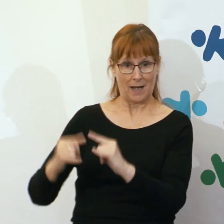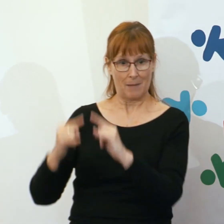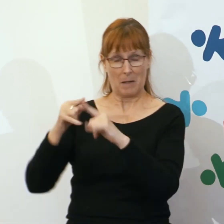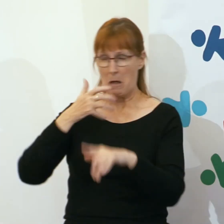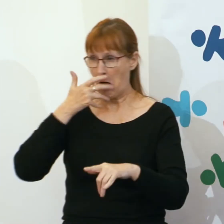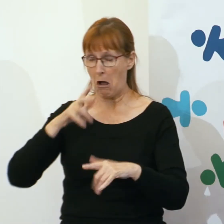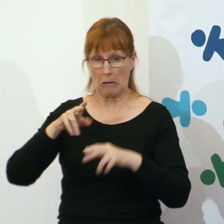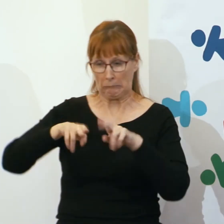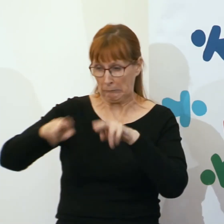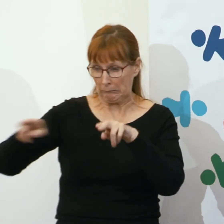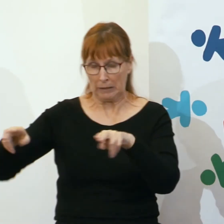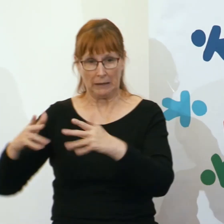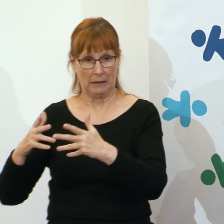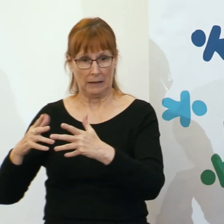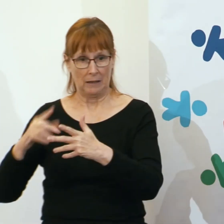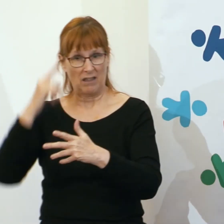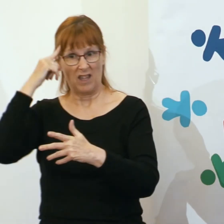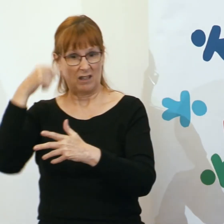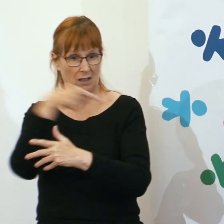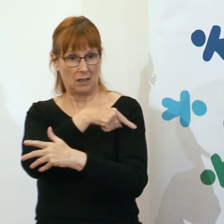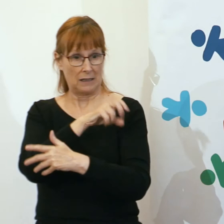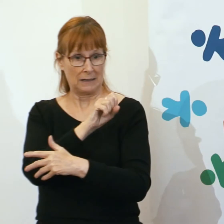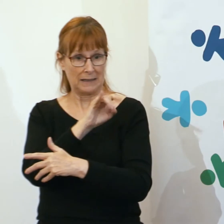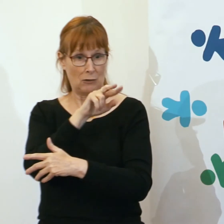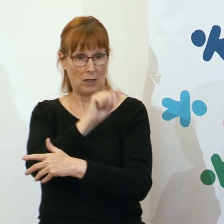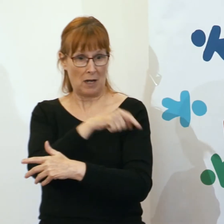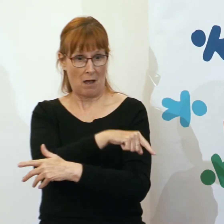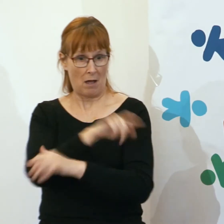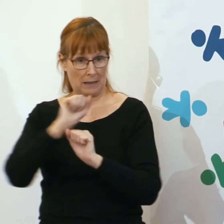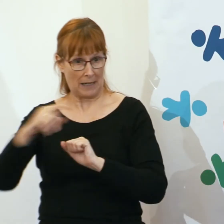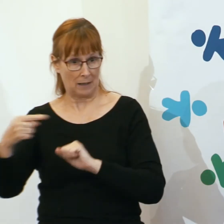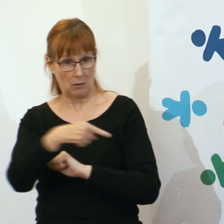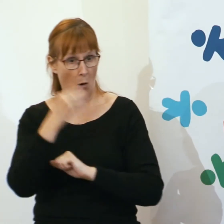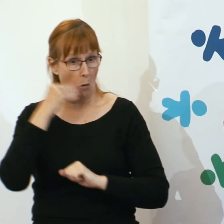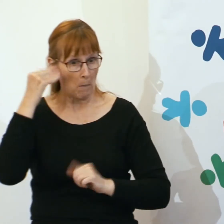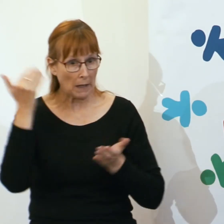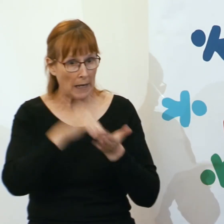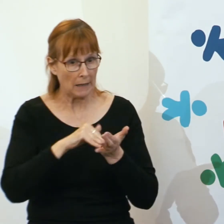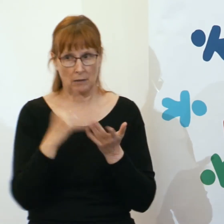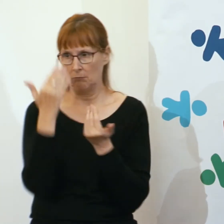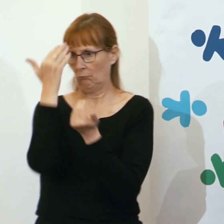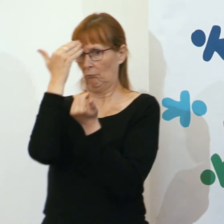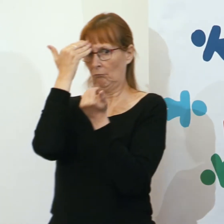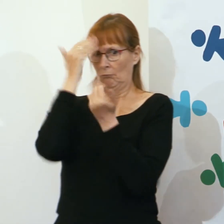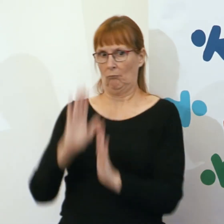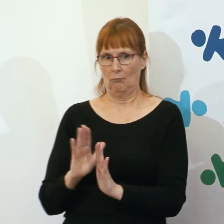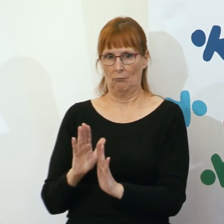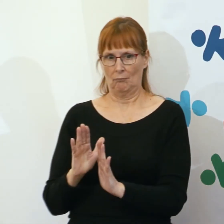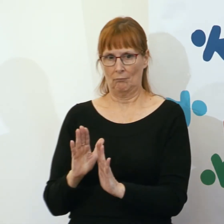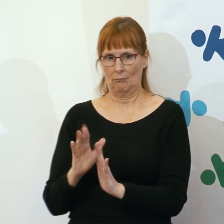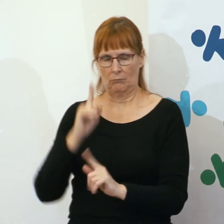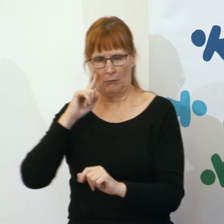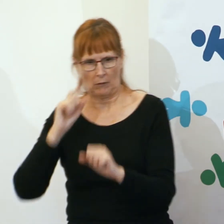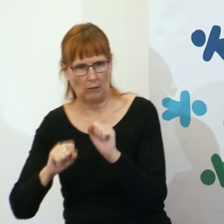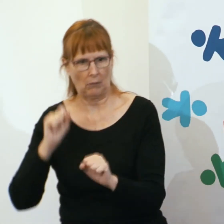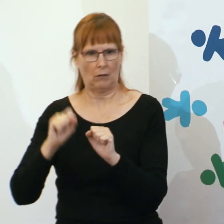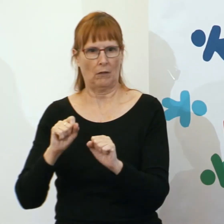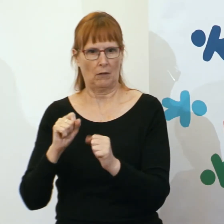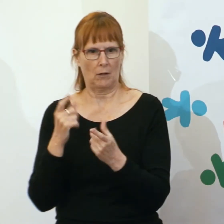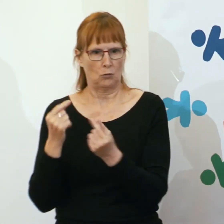In my class, we've heard their voices, and they tell us what we all know to be